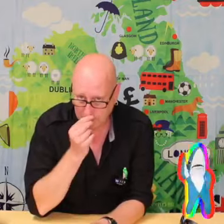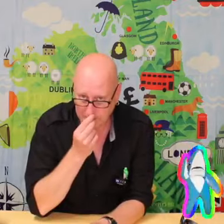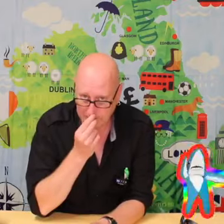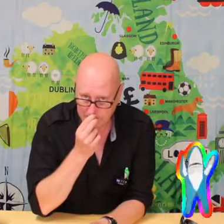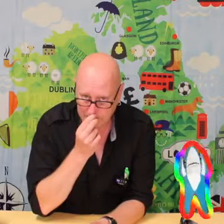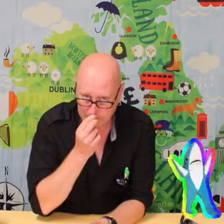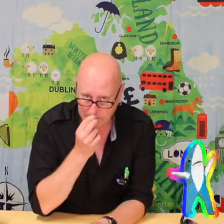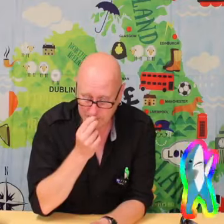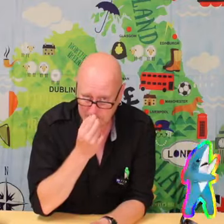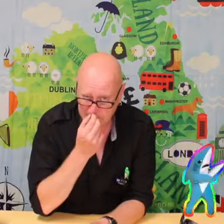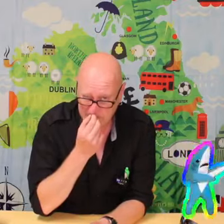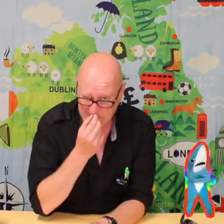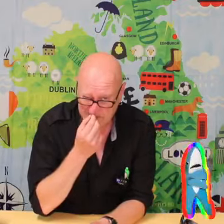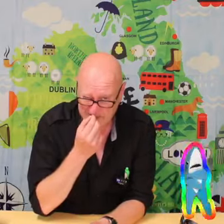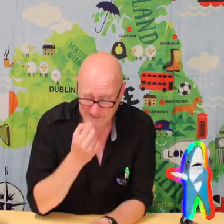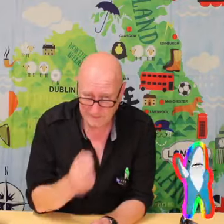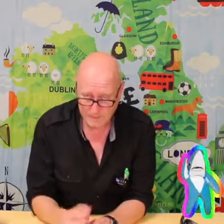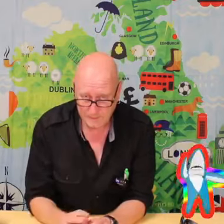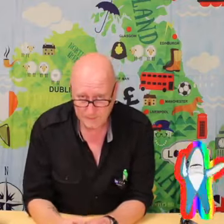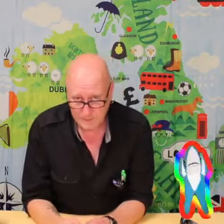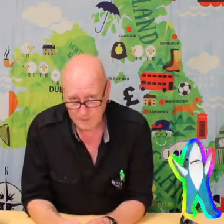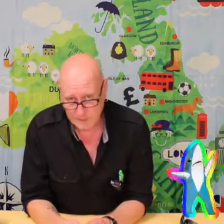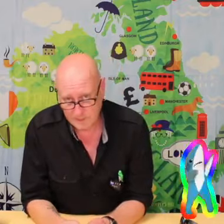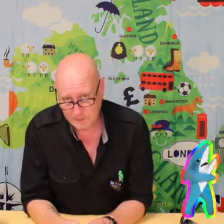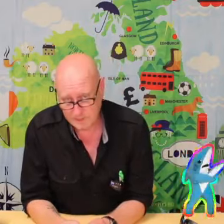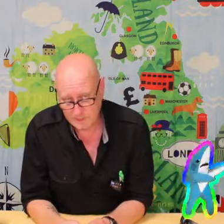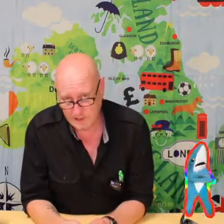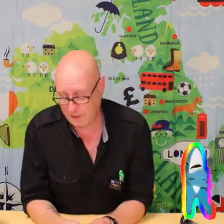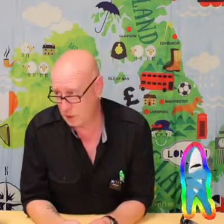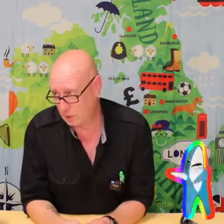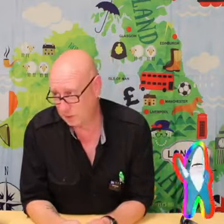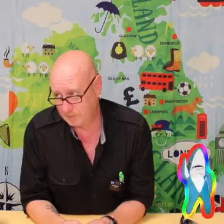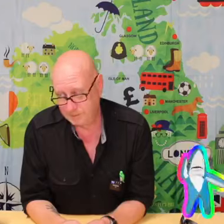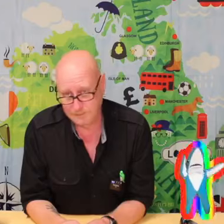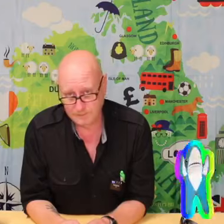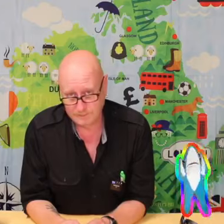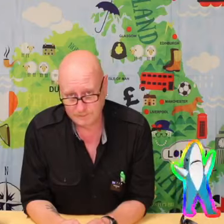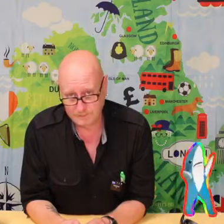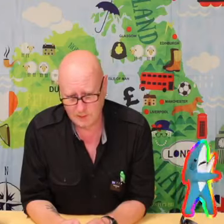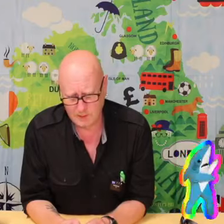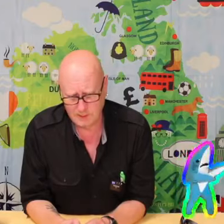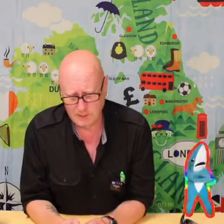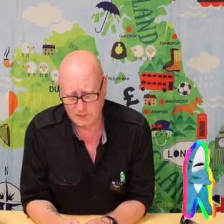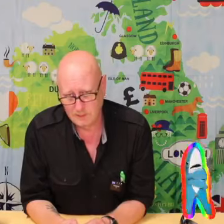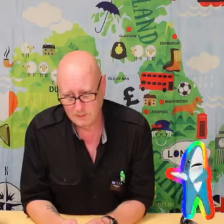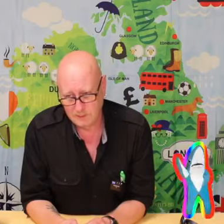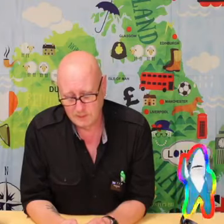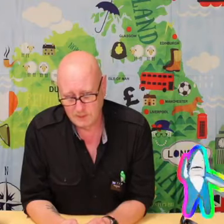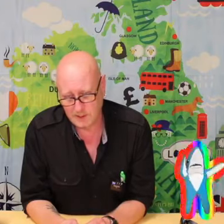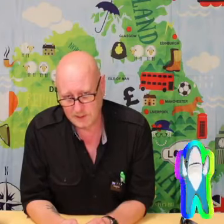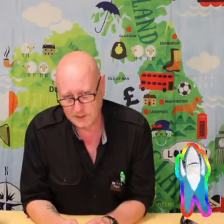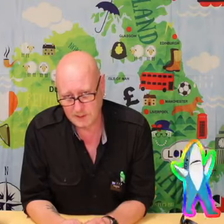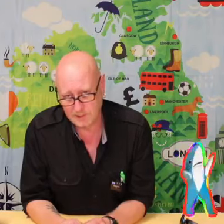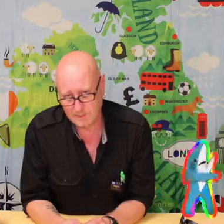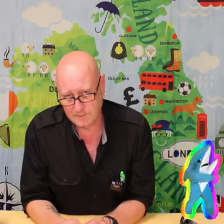sent away for an art project. She sent away to famous people asking them to send them back writing implements that they use in their everyday life. So she